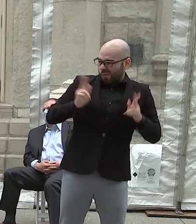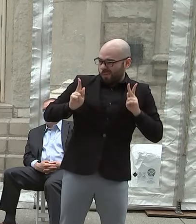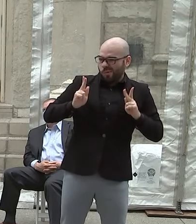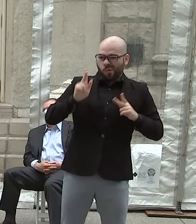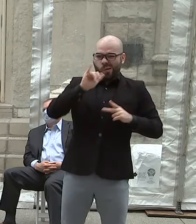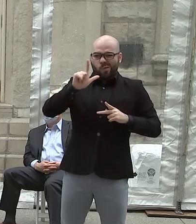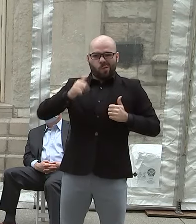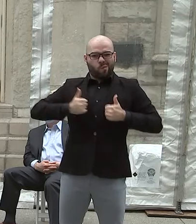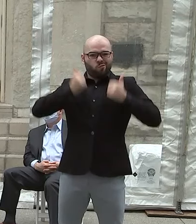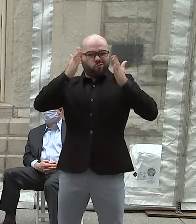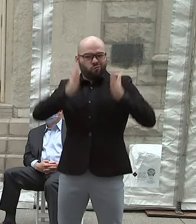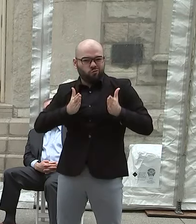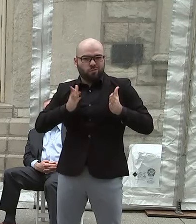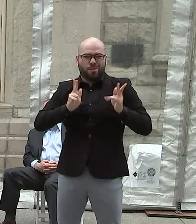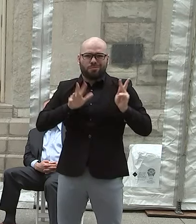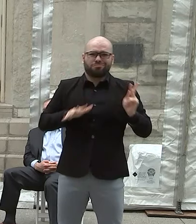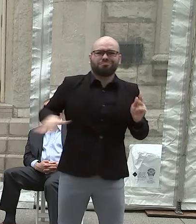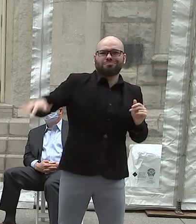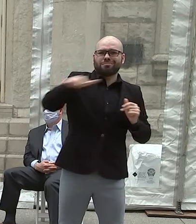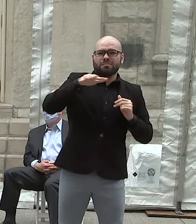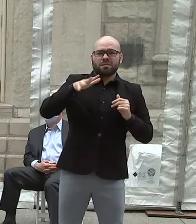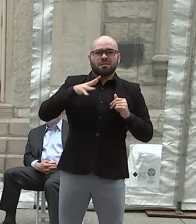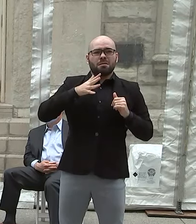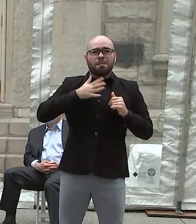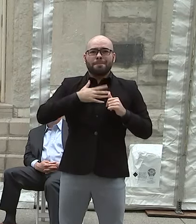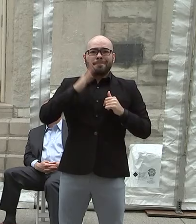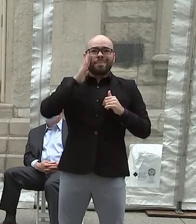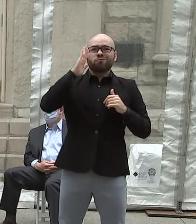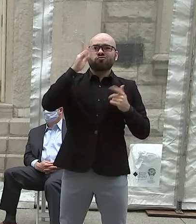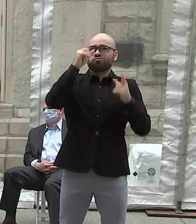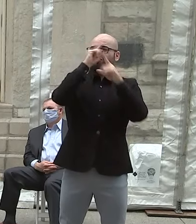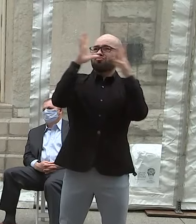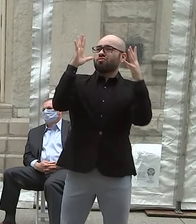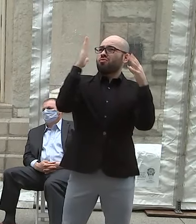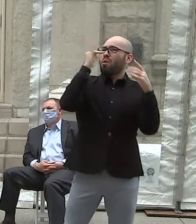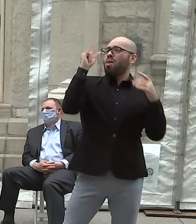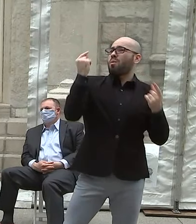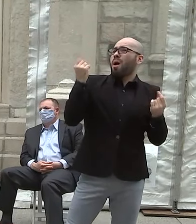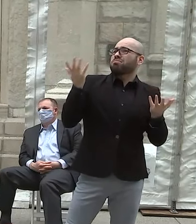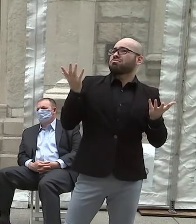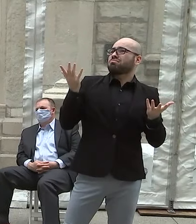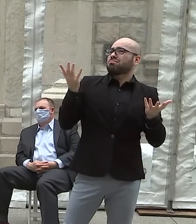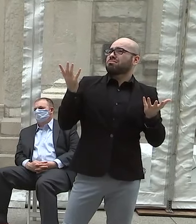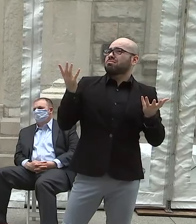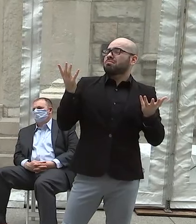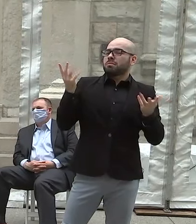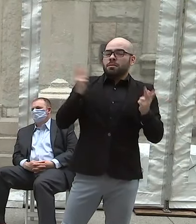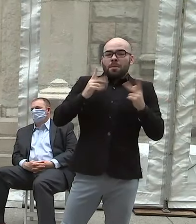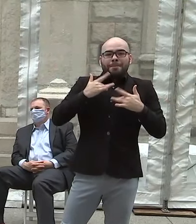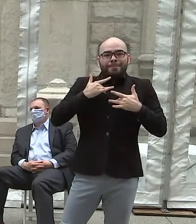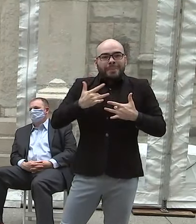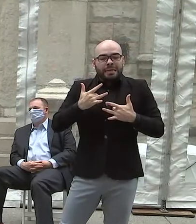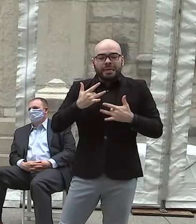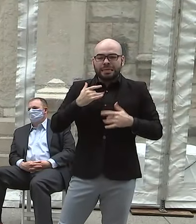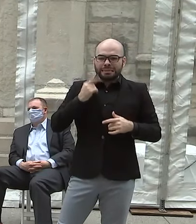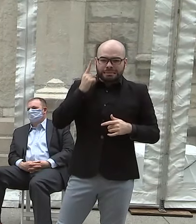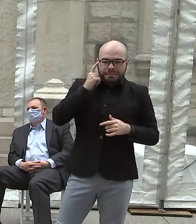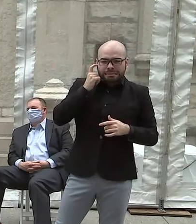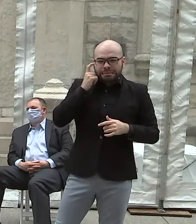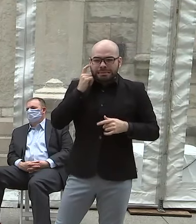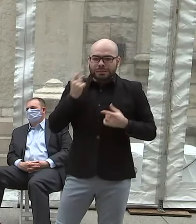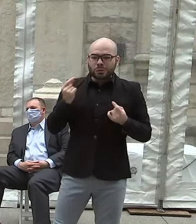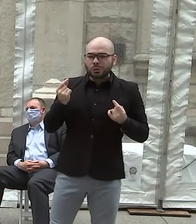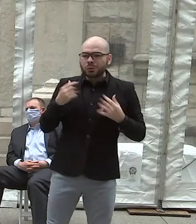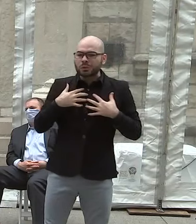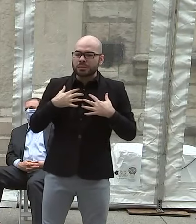Illinoisans across our region, what's my future look like? That's a question that is on everyone's mind. And so the purpose of